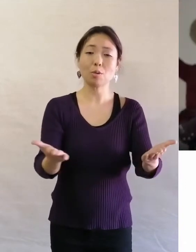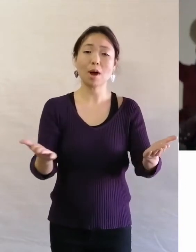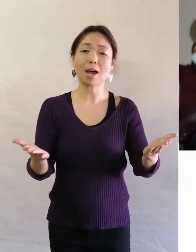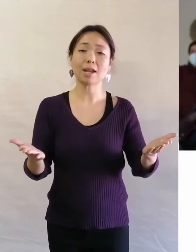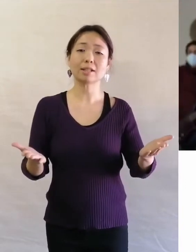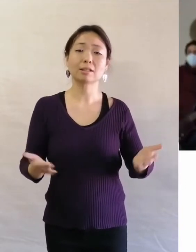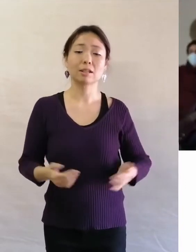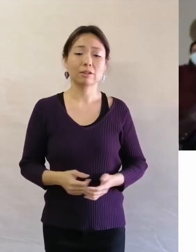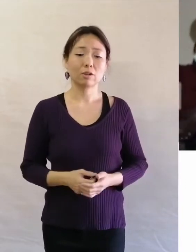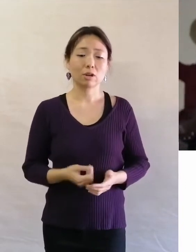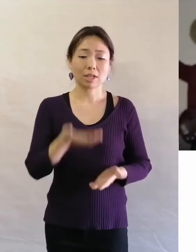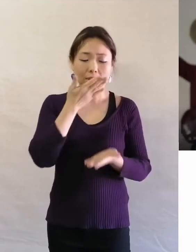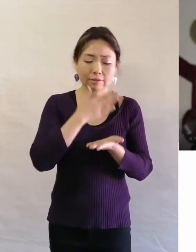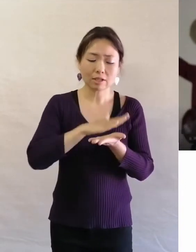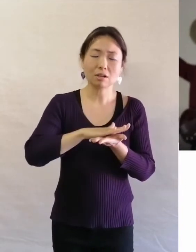open wide.